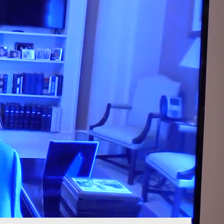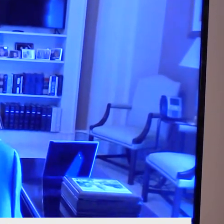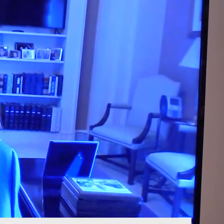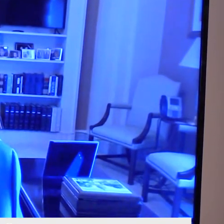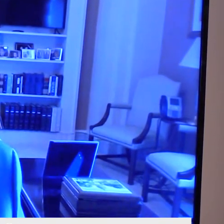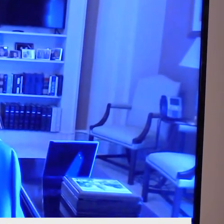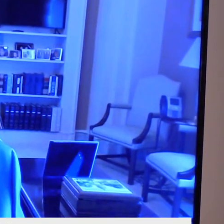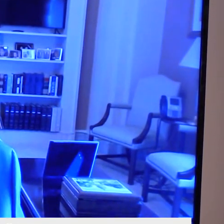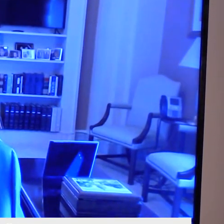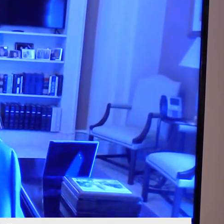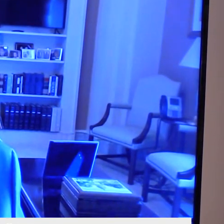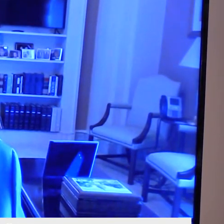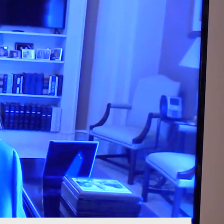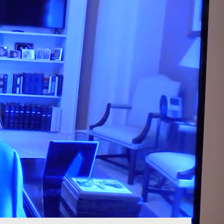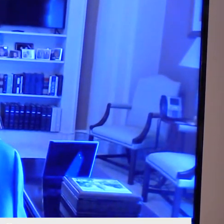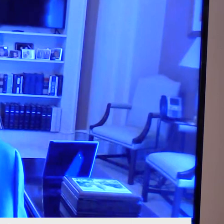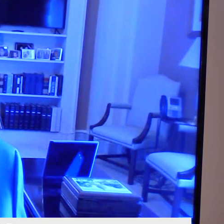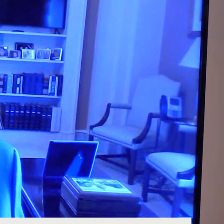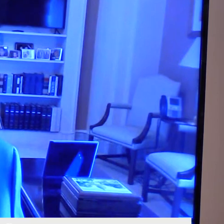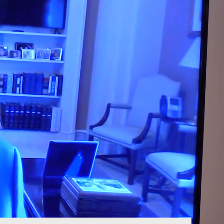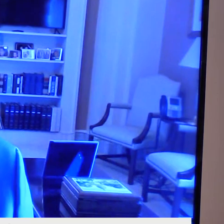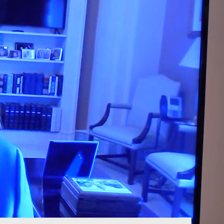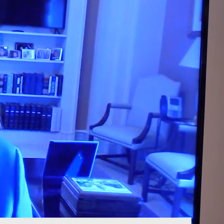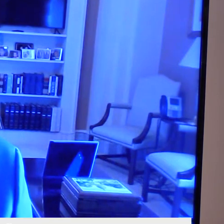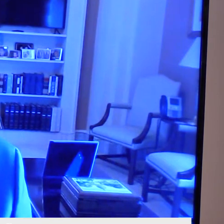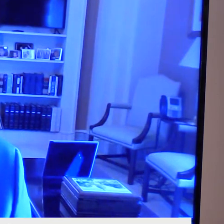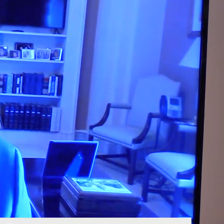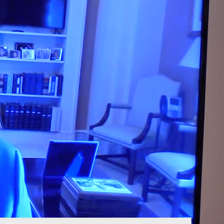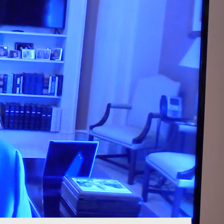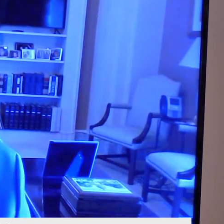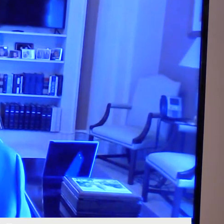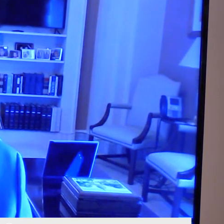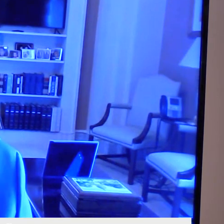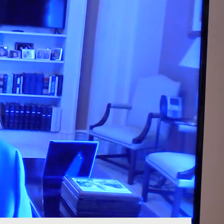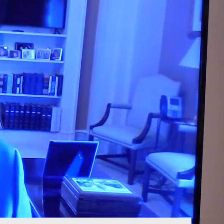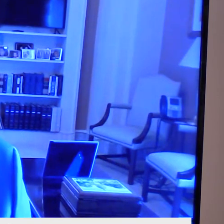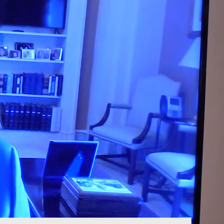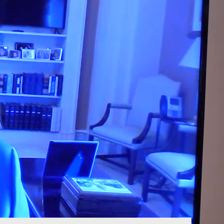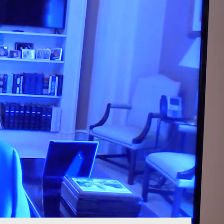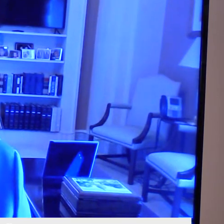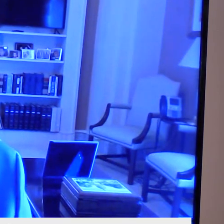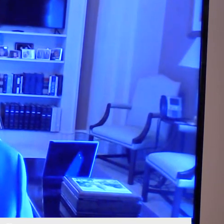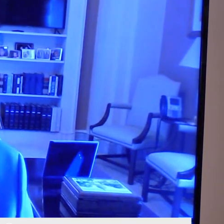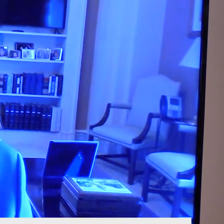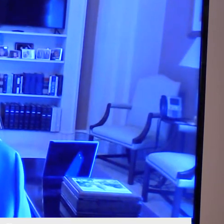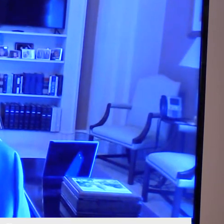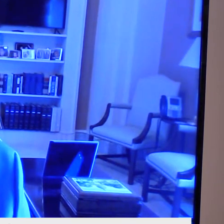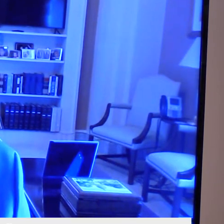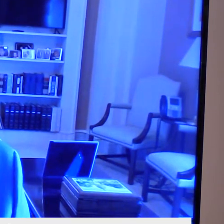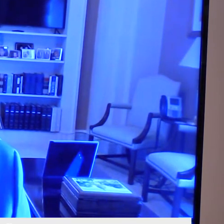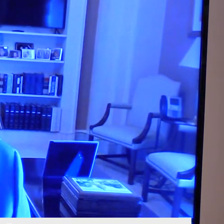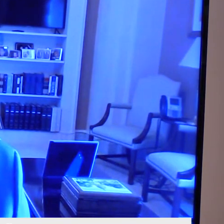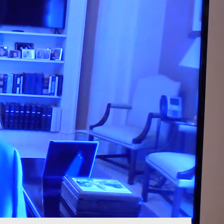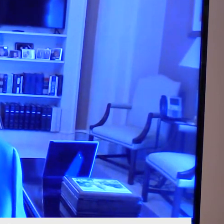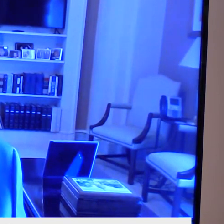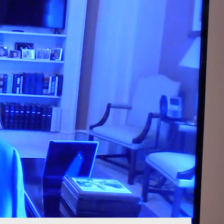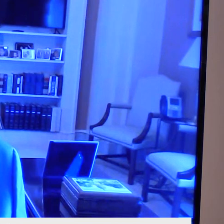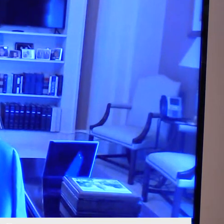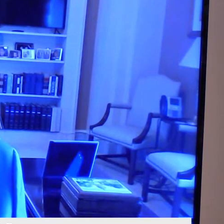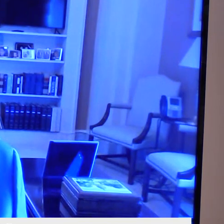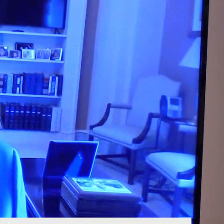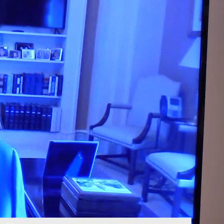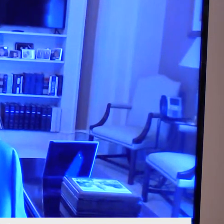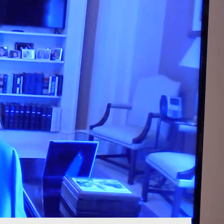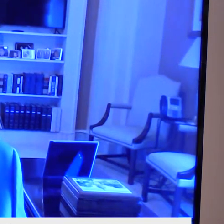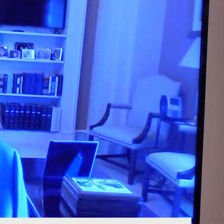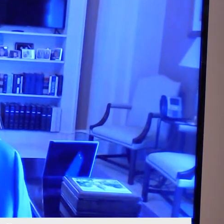my farmhouse in Middlesex, Vermont. This is little bit different down here. I'm just a